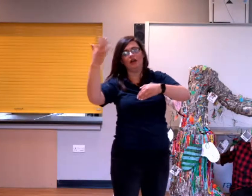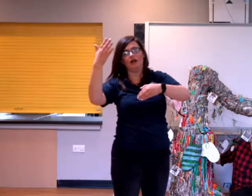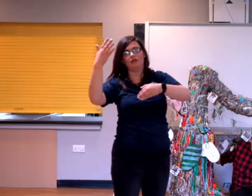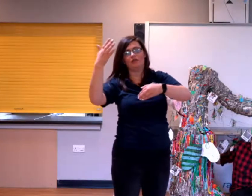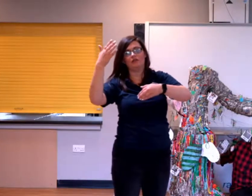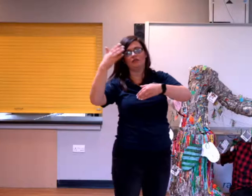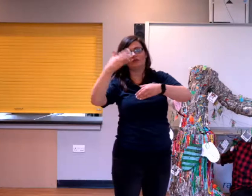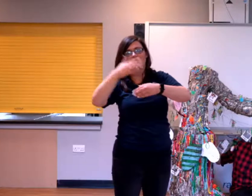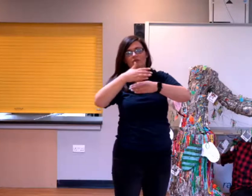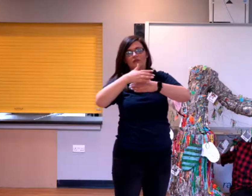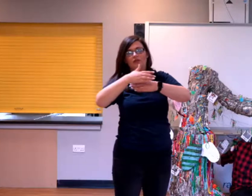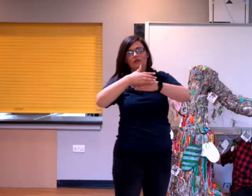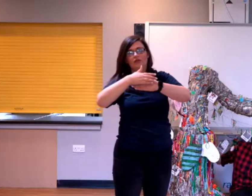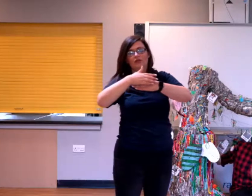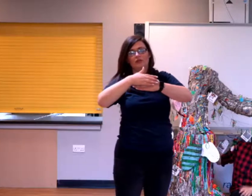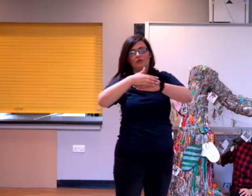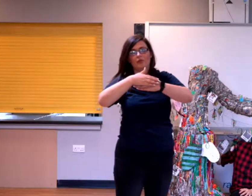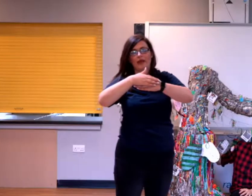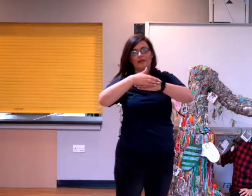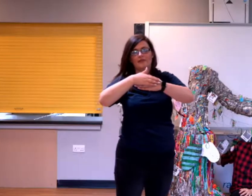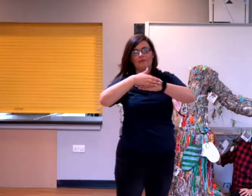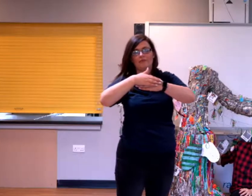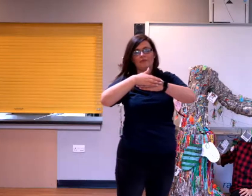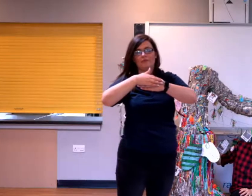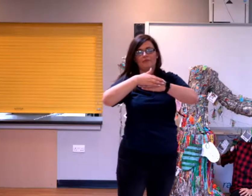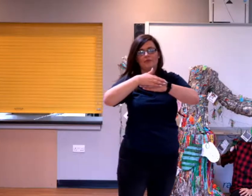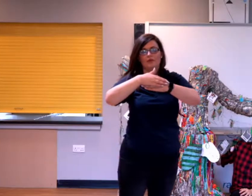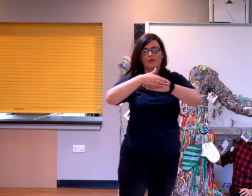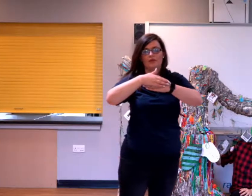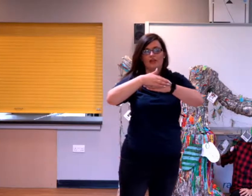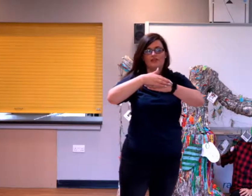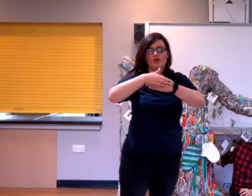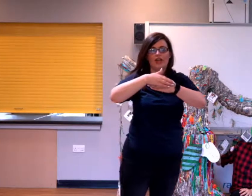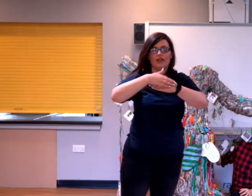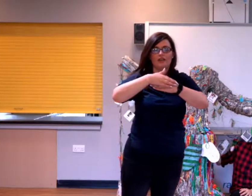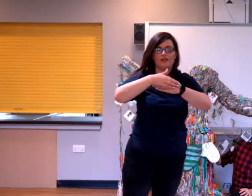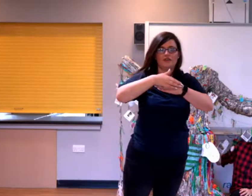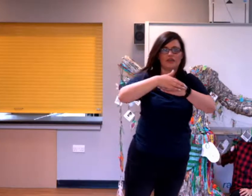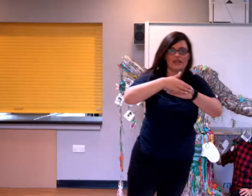Uh-oh. The woodpecker's come. He's knocking the tree down.